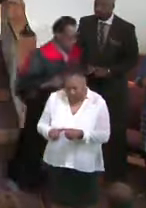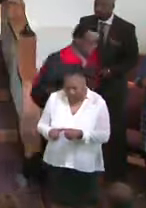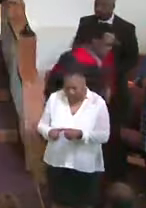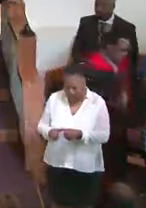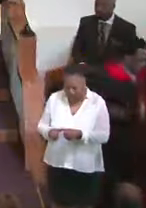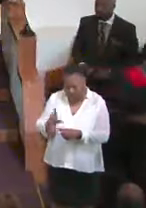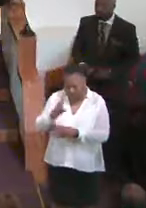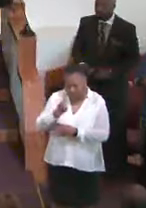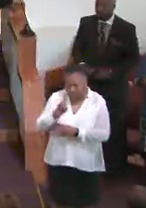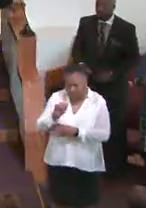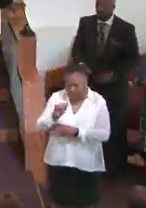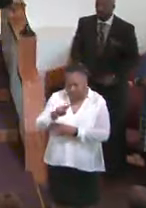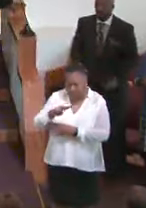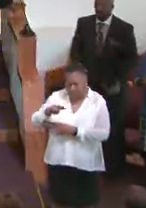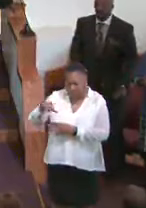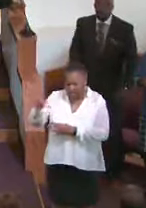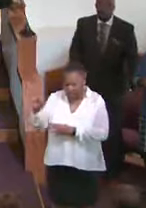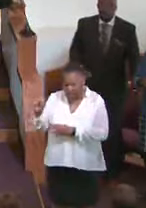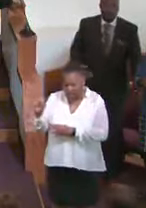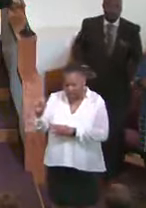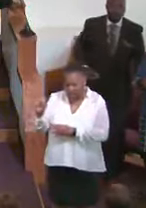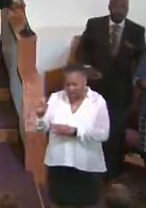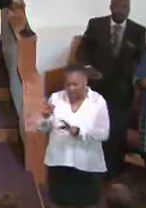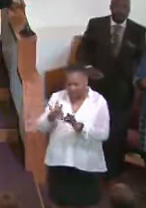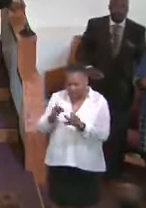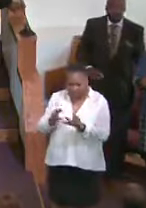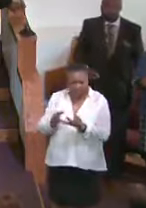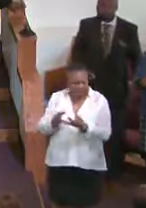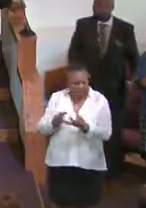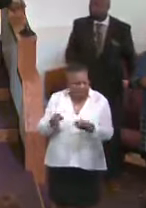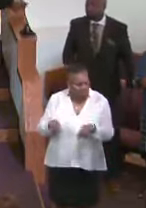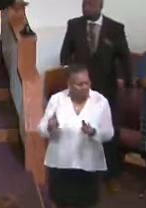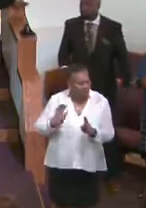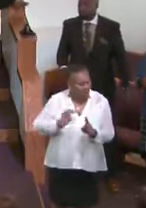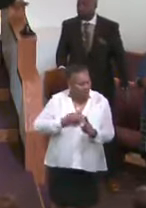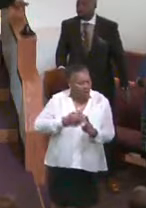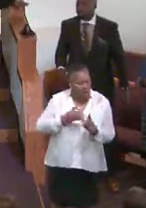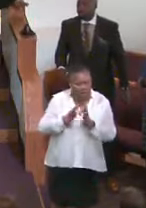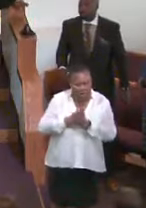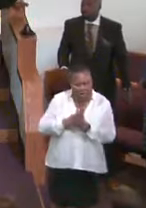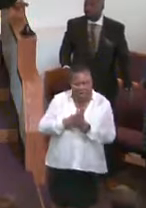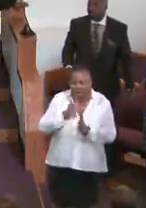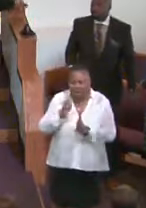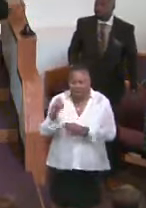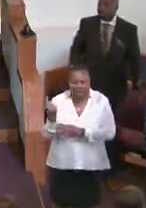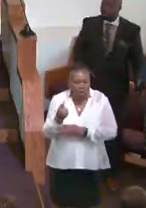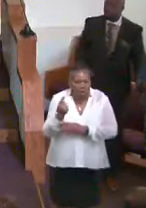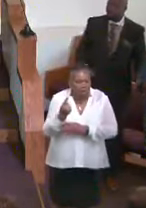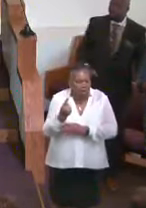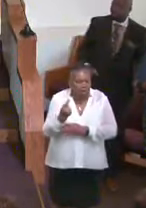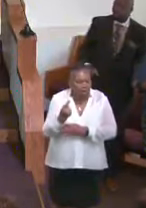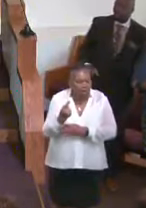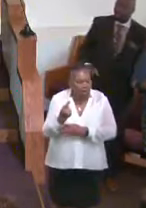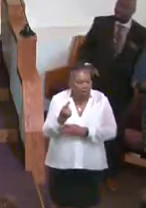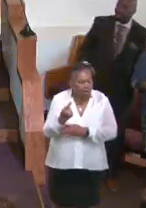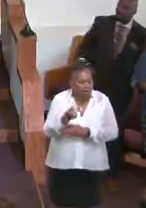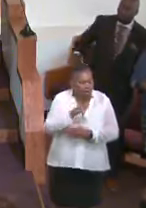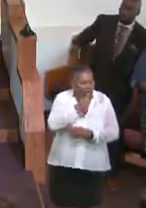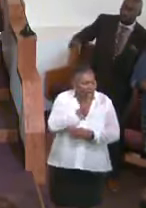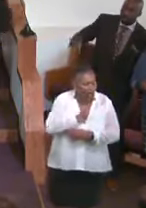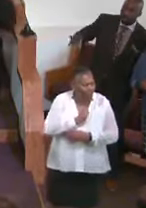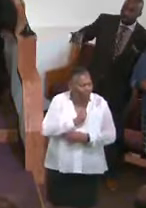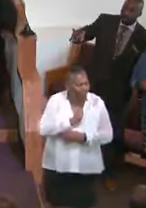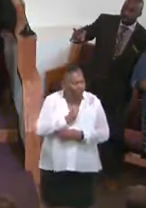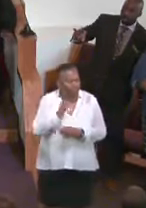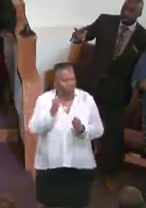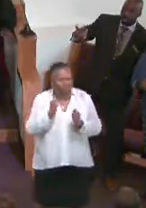the Davis family in our prayers. Not only are they recovering and dealing with the